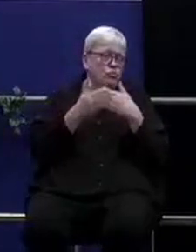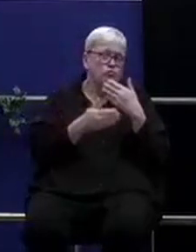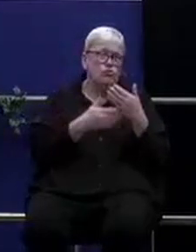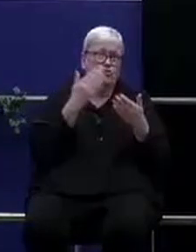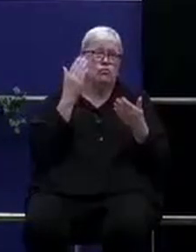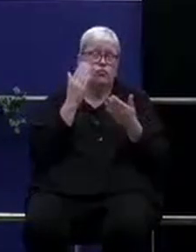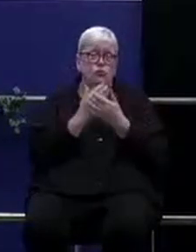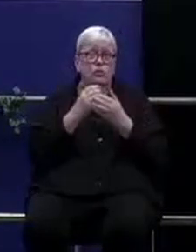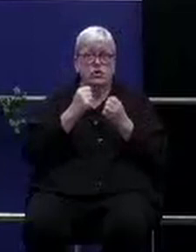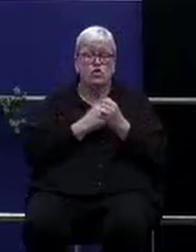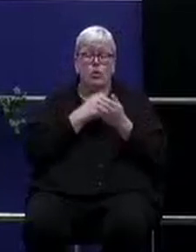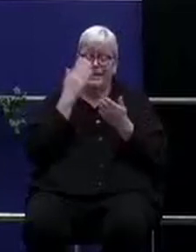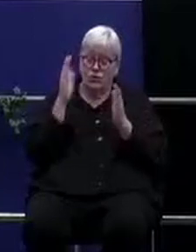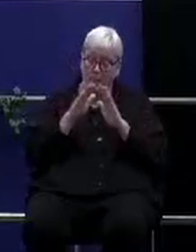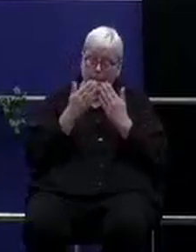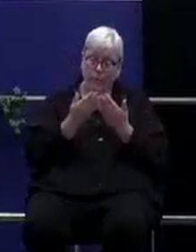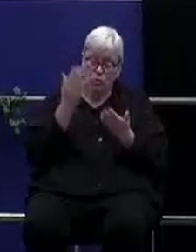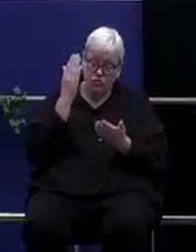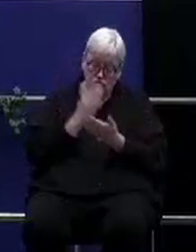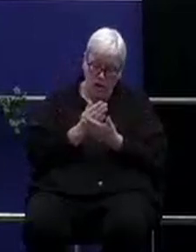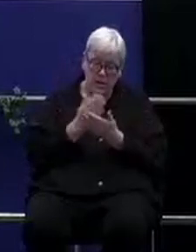Scottish Book Trust, and then started,